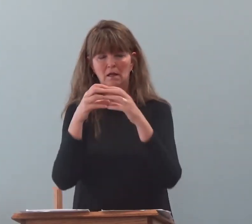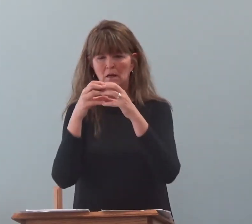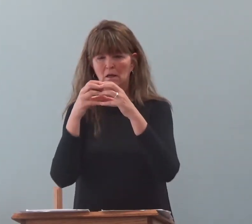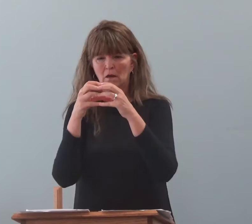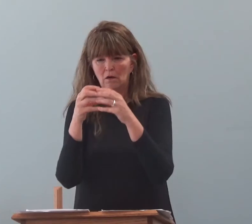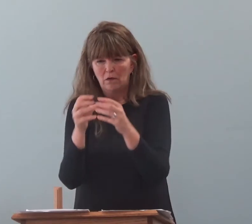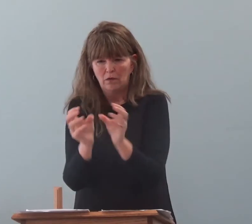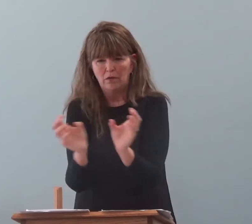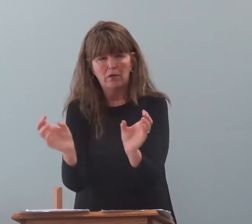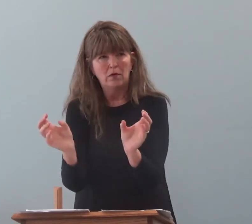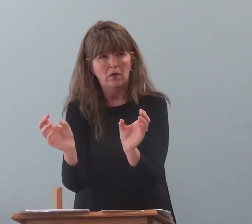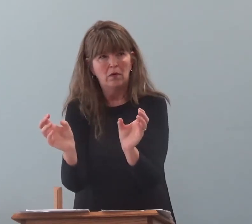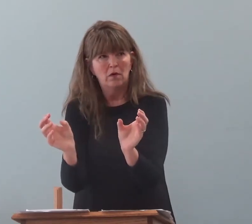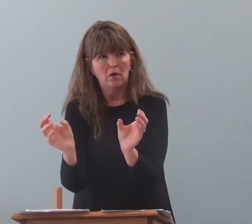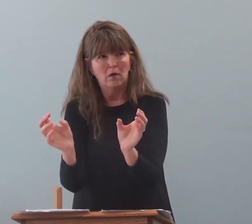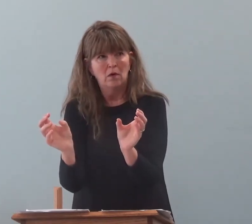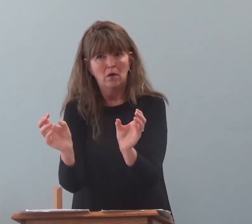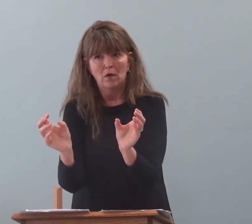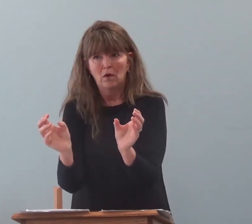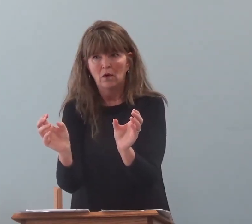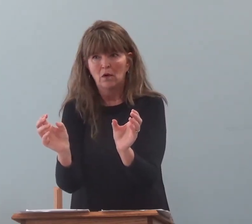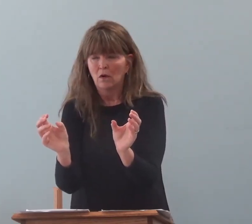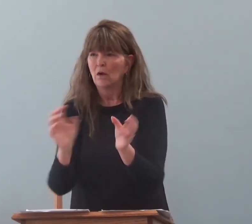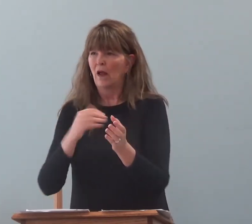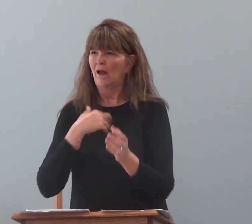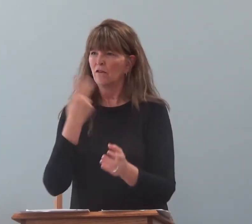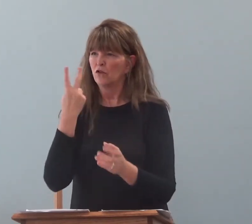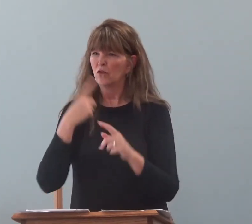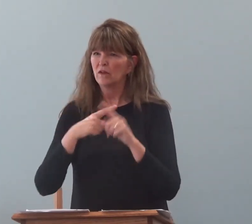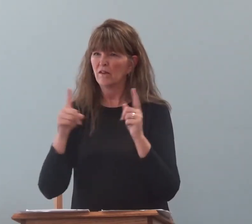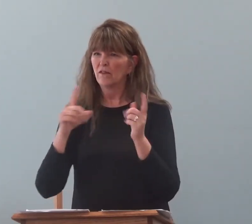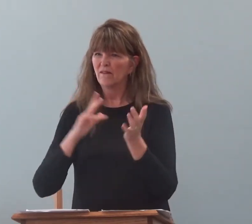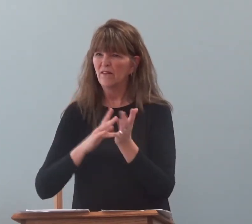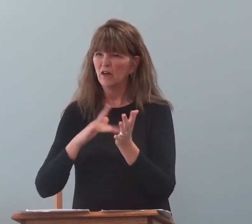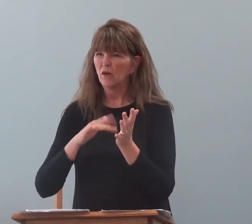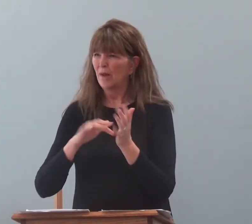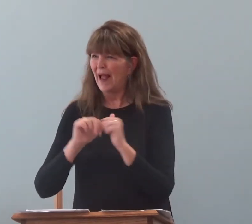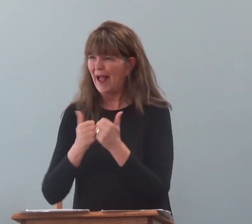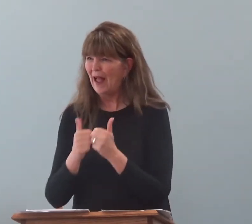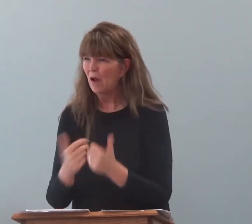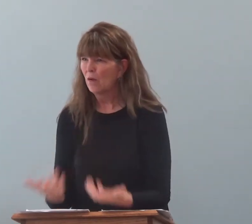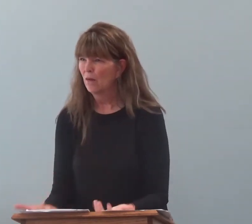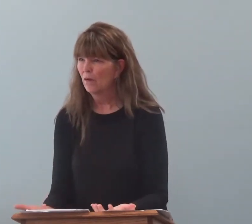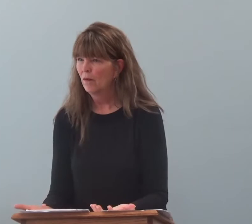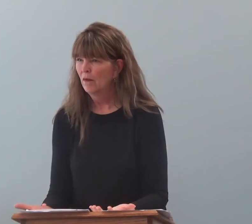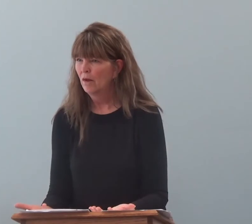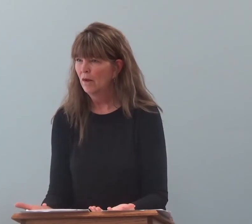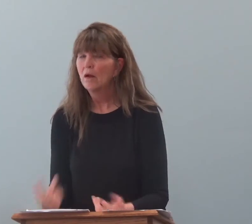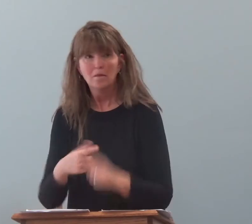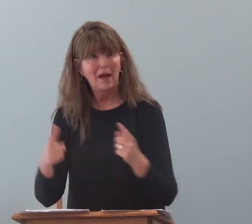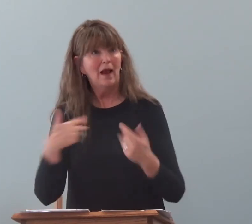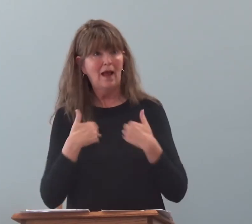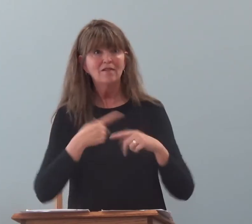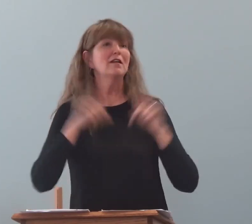that? How is that even possible? They come from the same zygote, and they have different fingerprints.